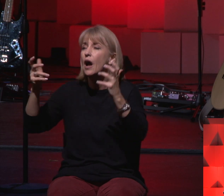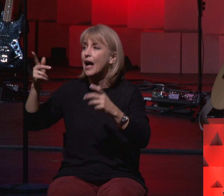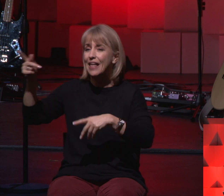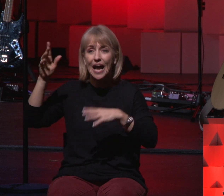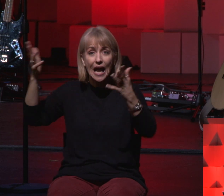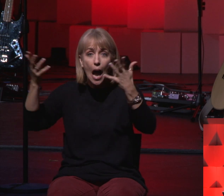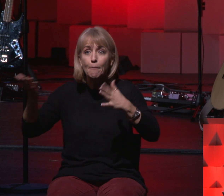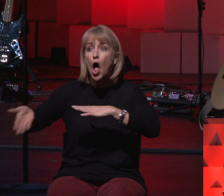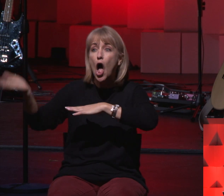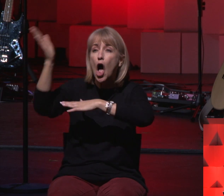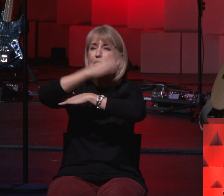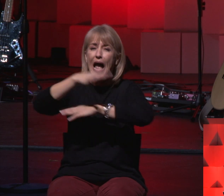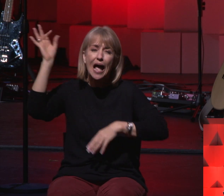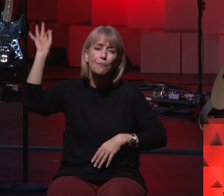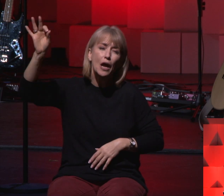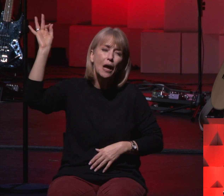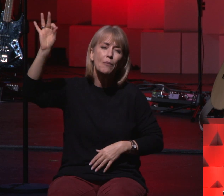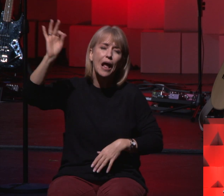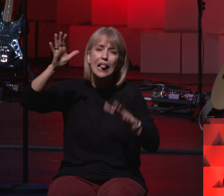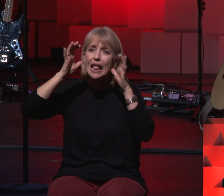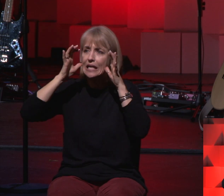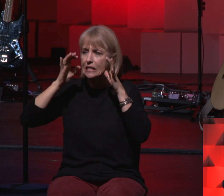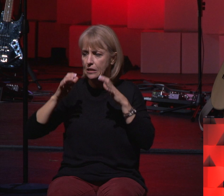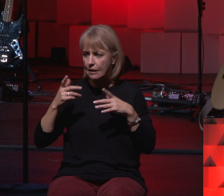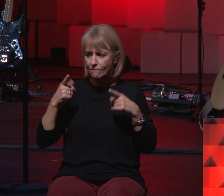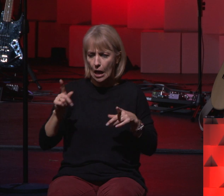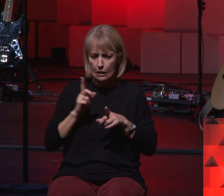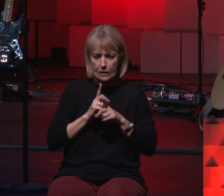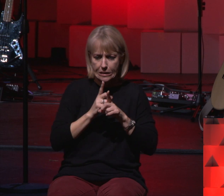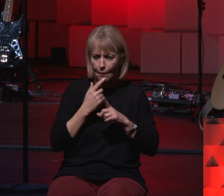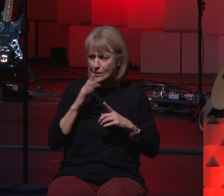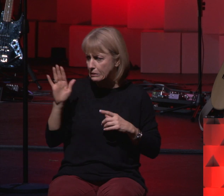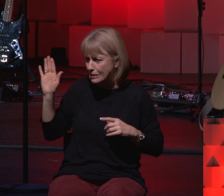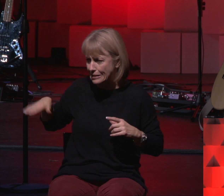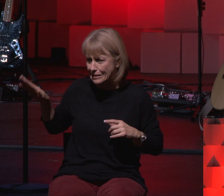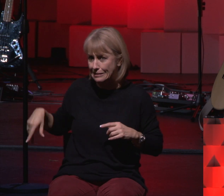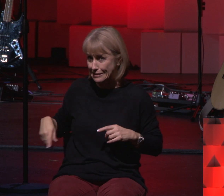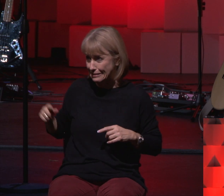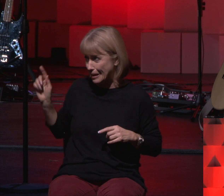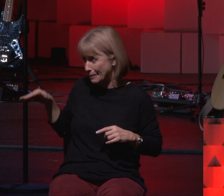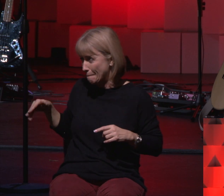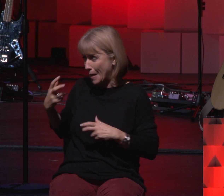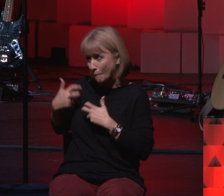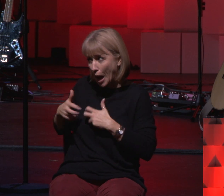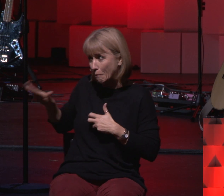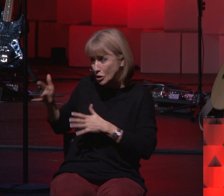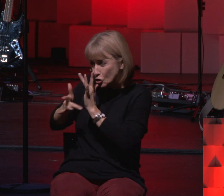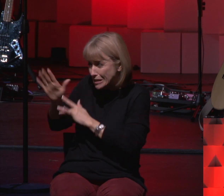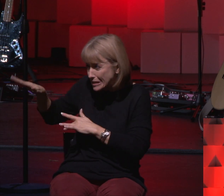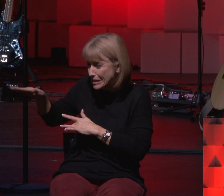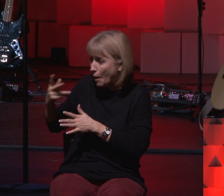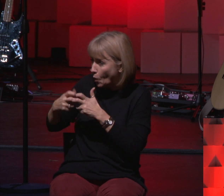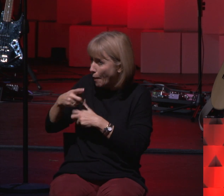teaching. They don't leave, and the disciples say, we've got a problem here. And the problem is they're hungry, and there's a lot of them. Look